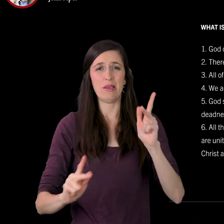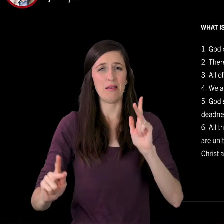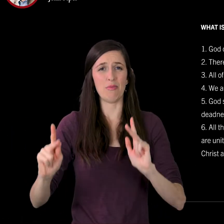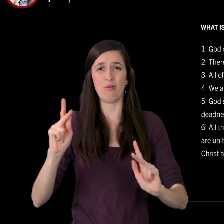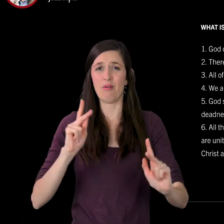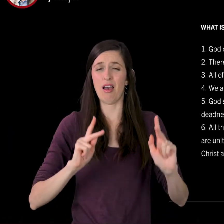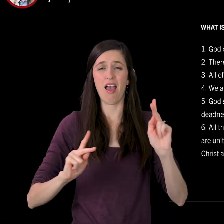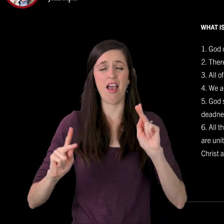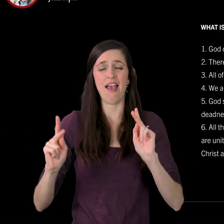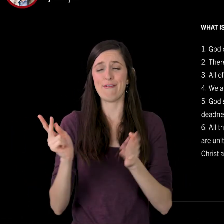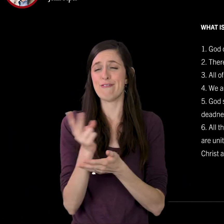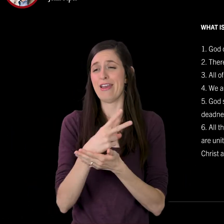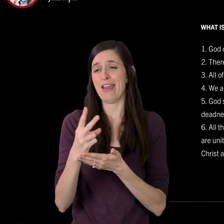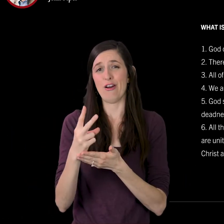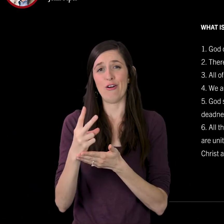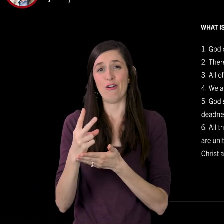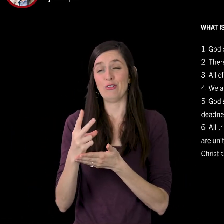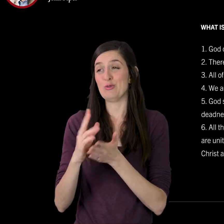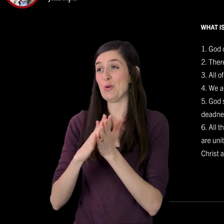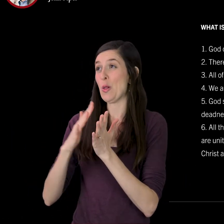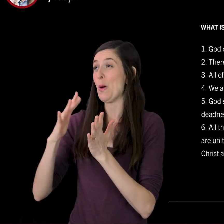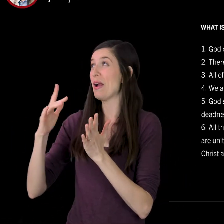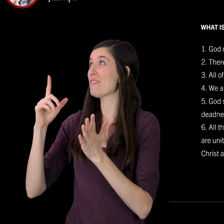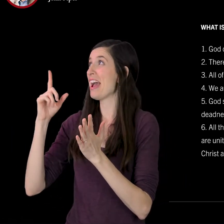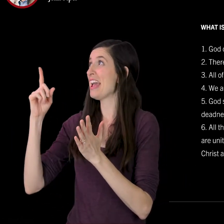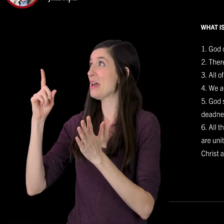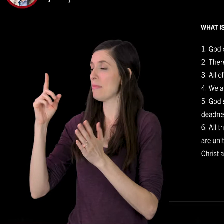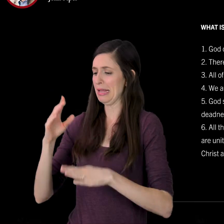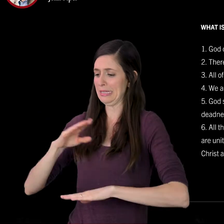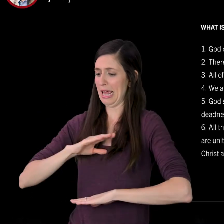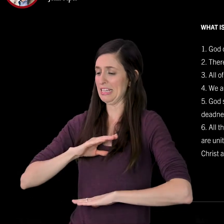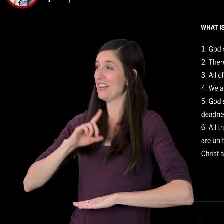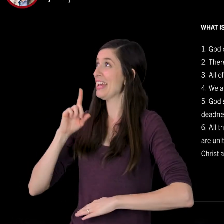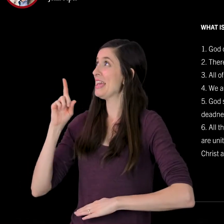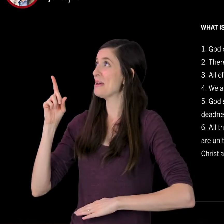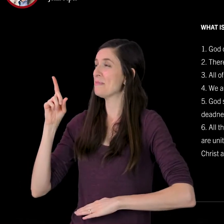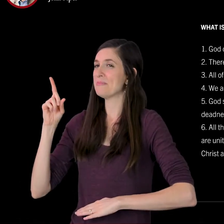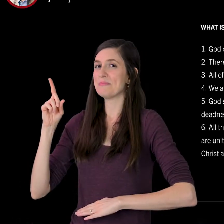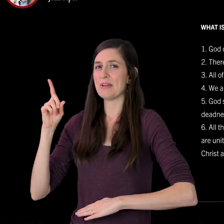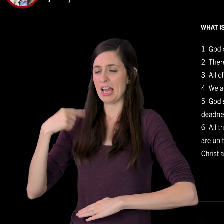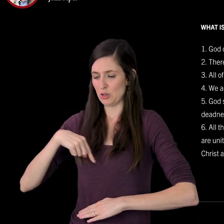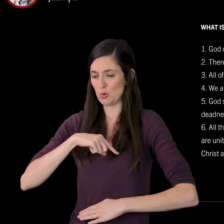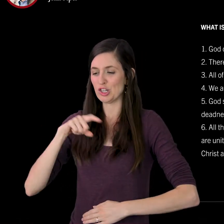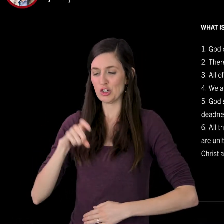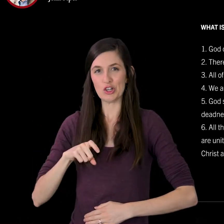of us have failed to glorify God as we should.